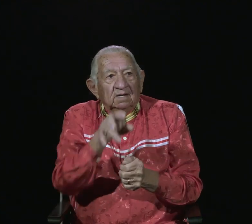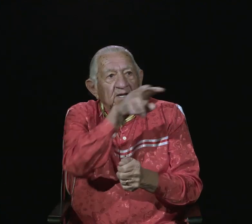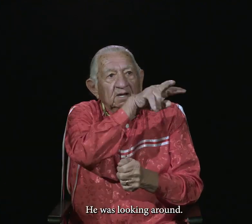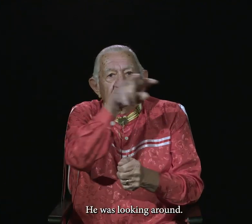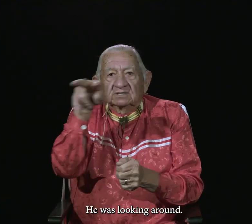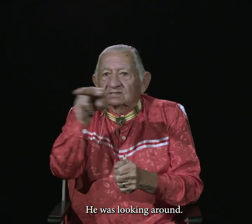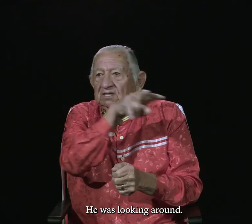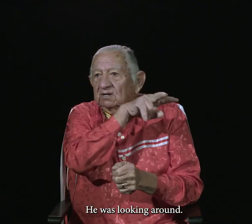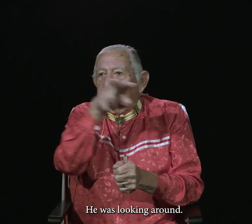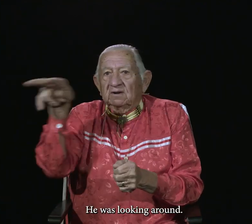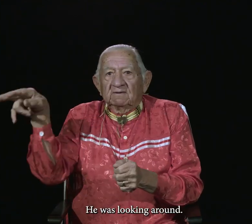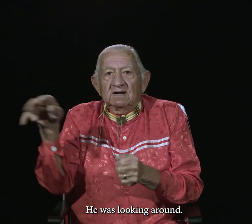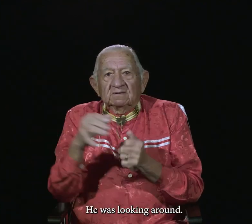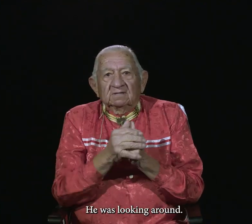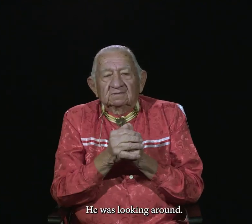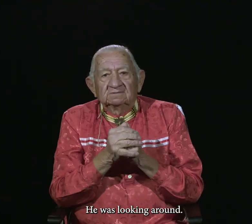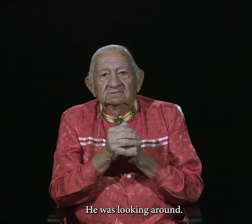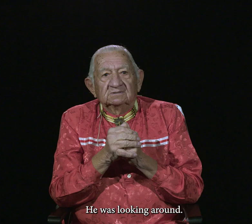He was looking around.